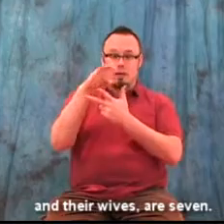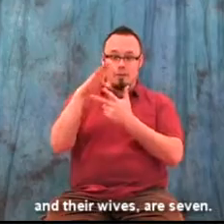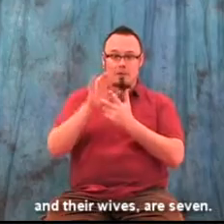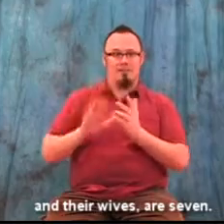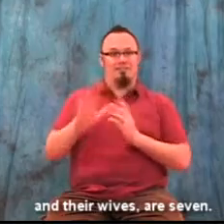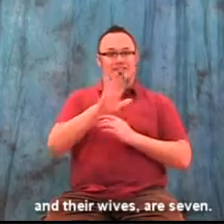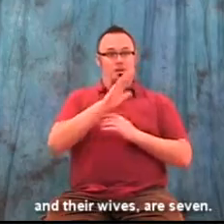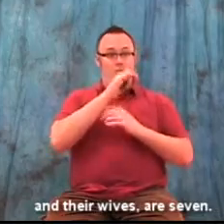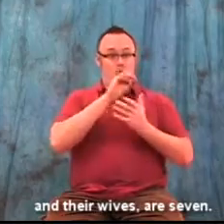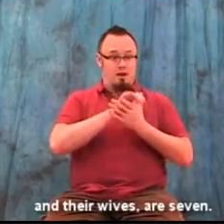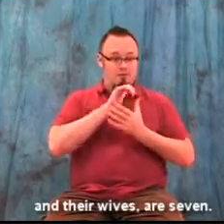7.